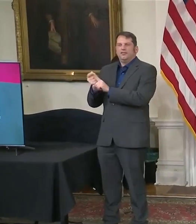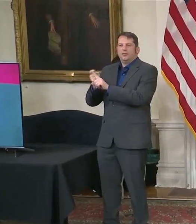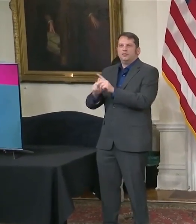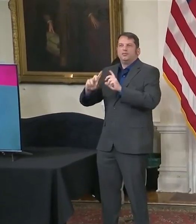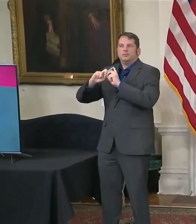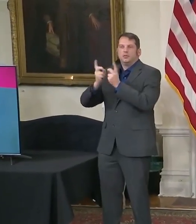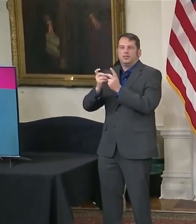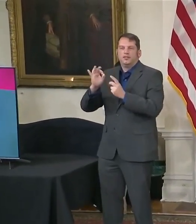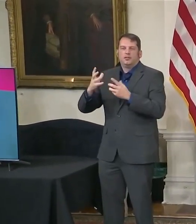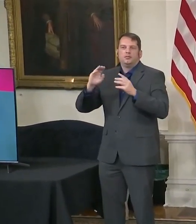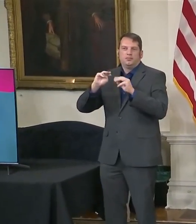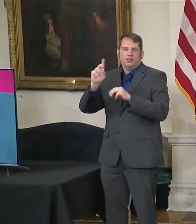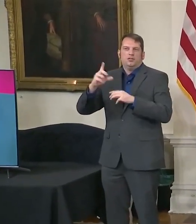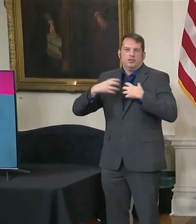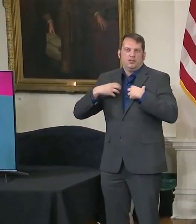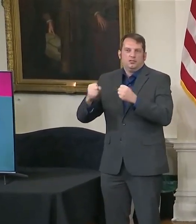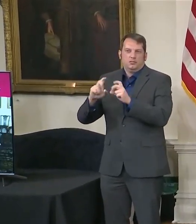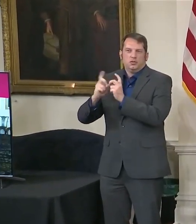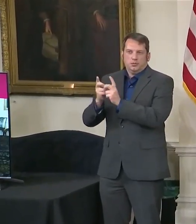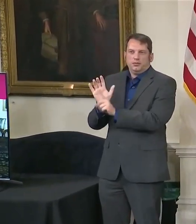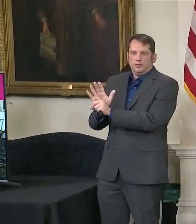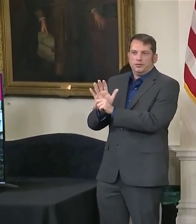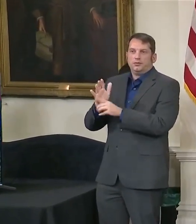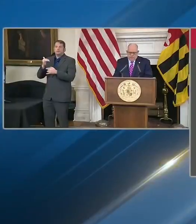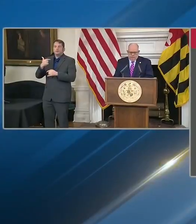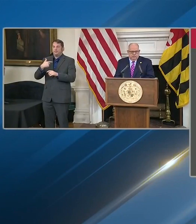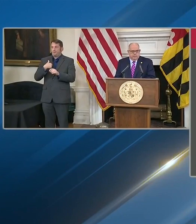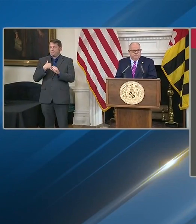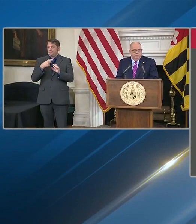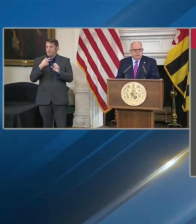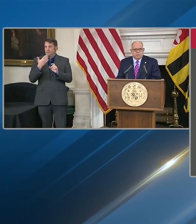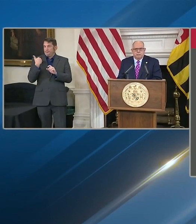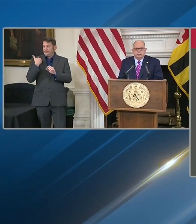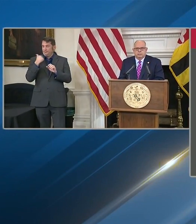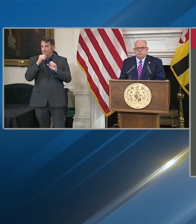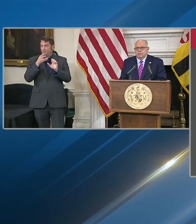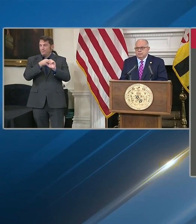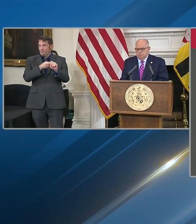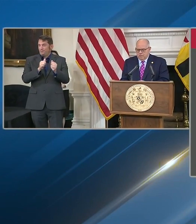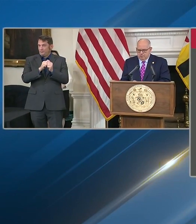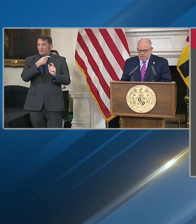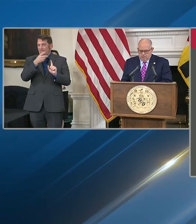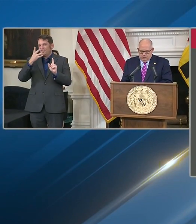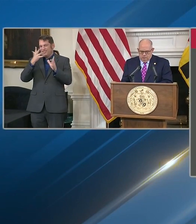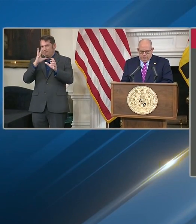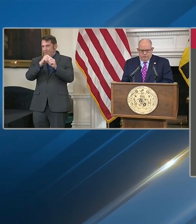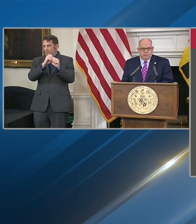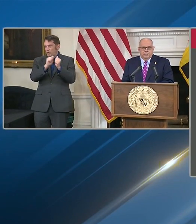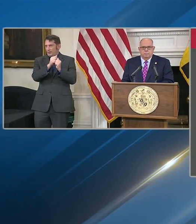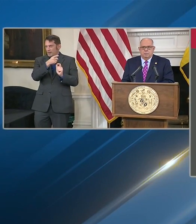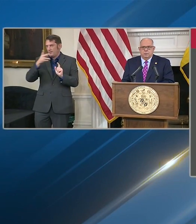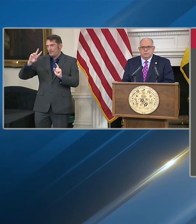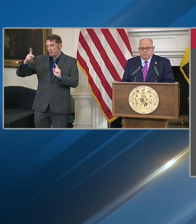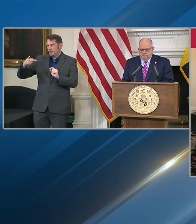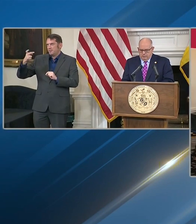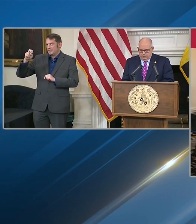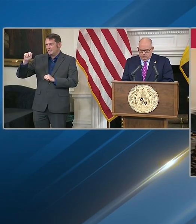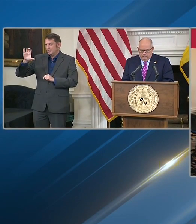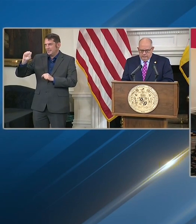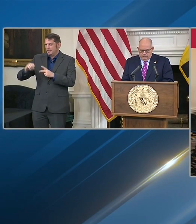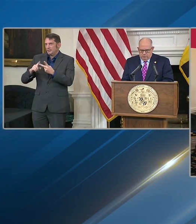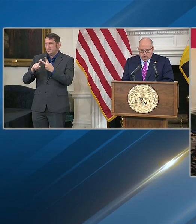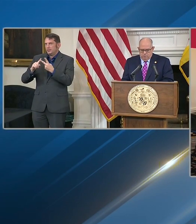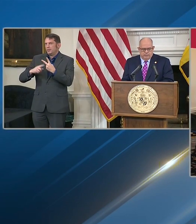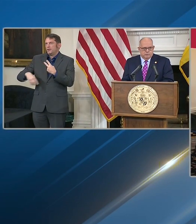Yesterday, I joined Vice President Pence, Dr. Anthony Fauci, Dr. Robert Redfield, and members of